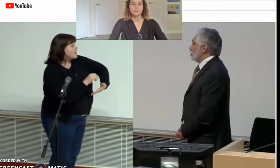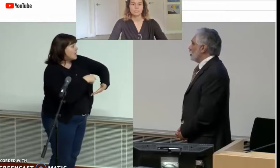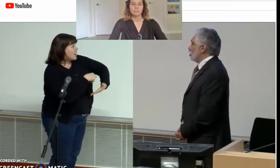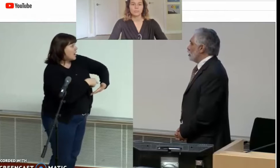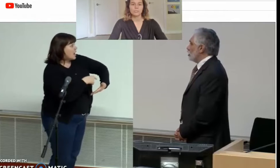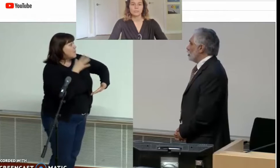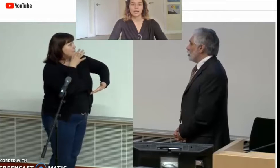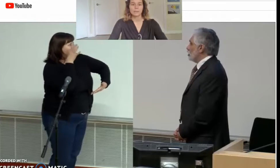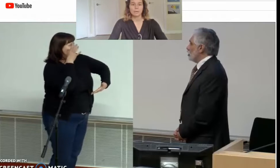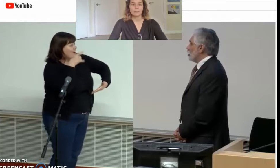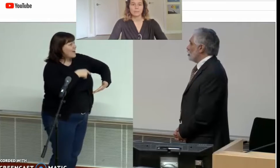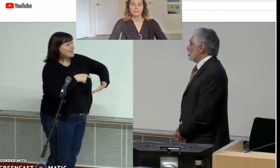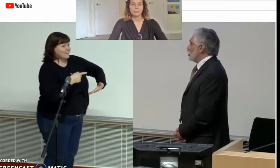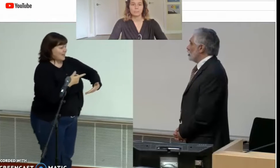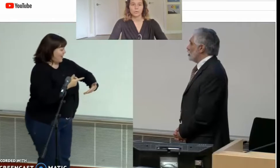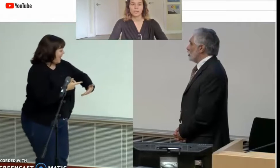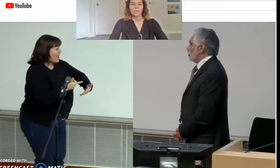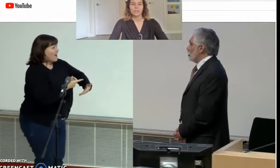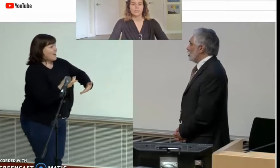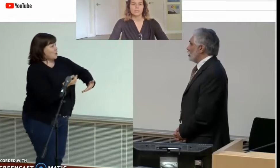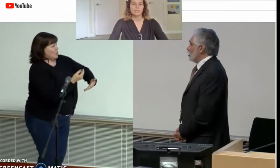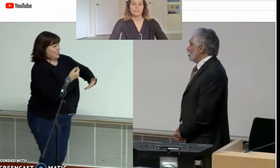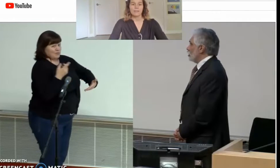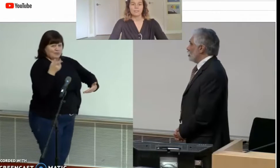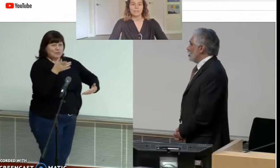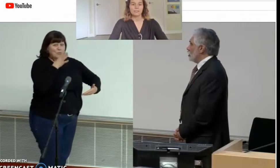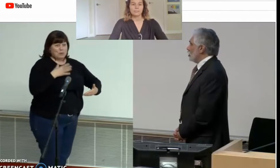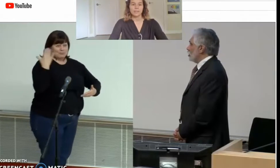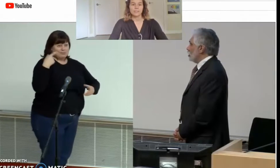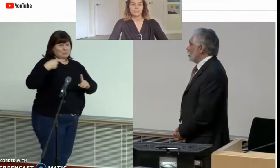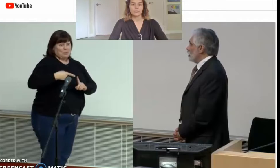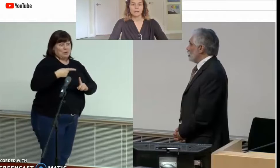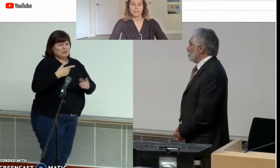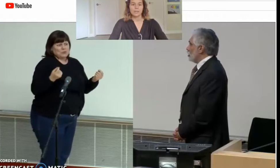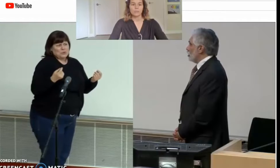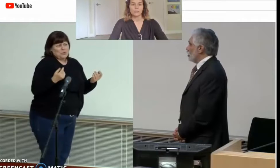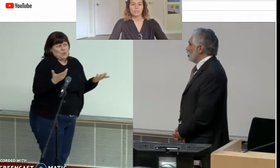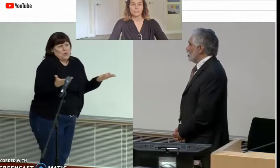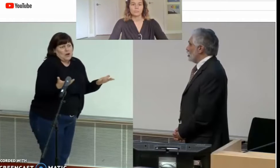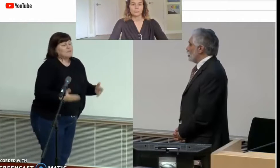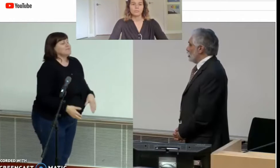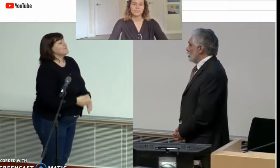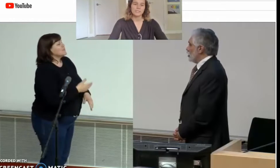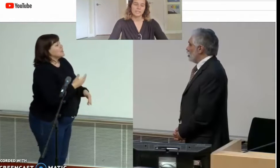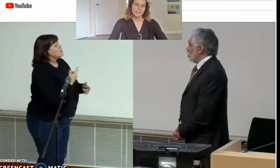So what would you say about a baby who was born deaf and hearing parents who may not know what to do? What would you say to